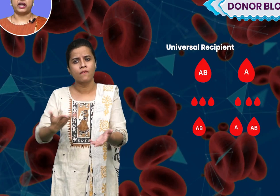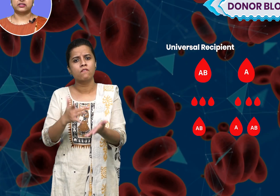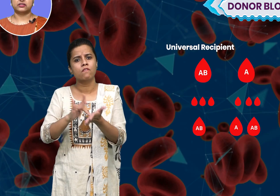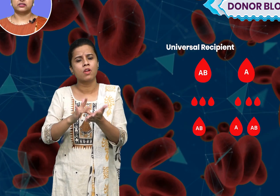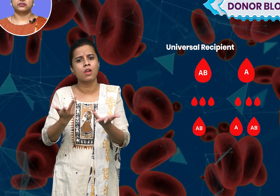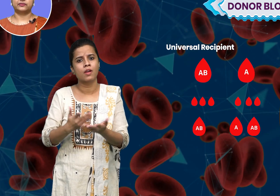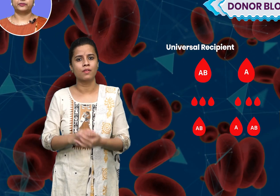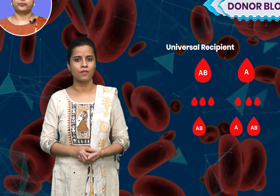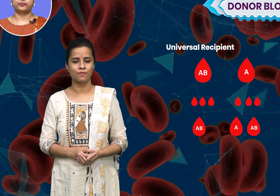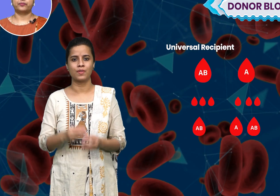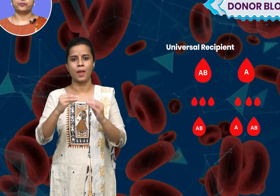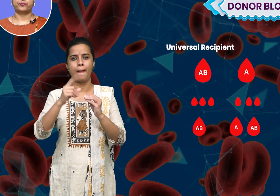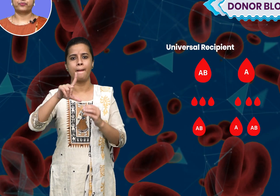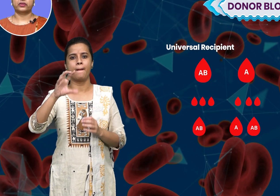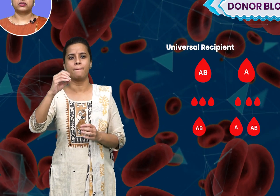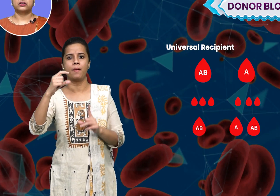Blood banks.